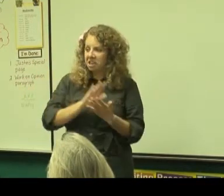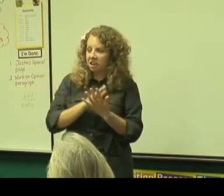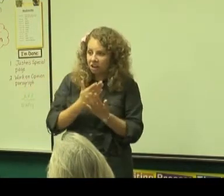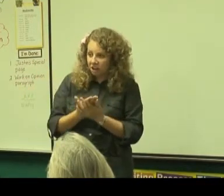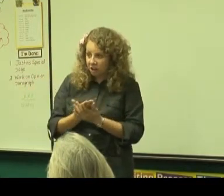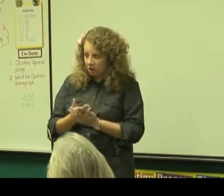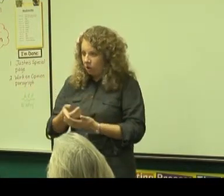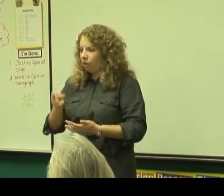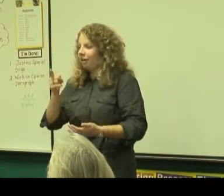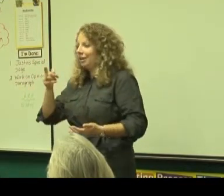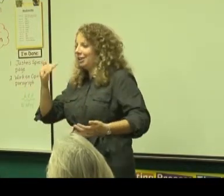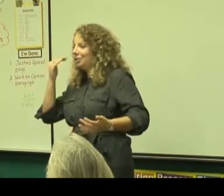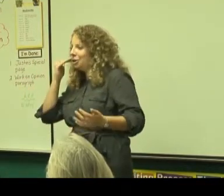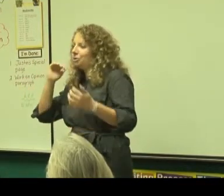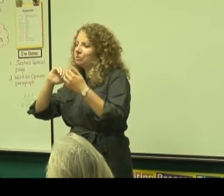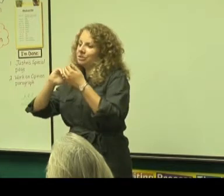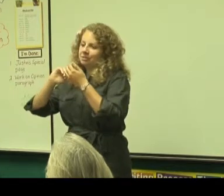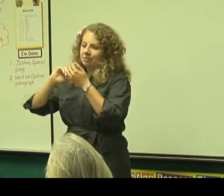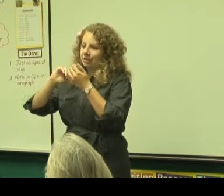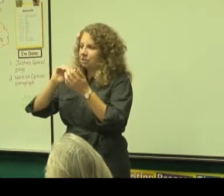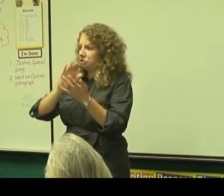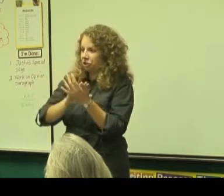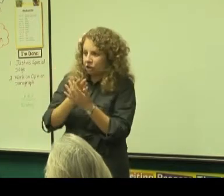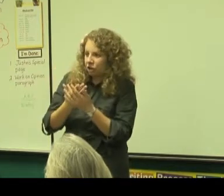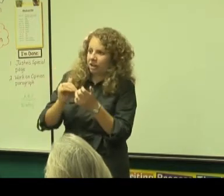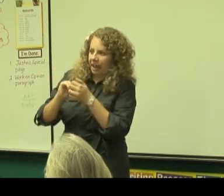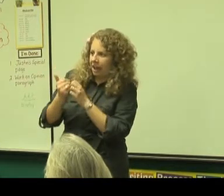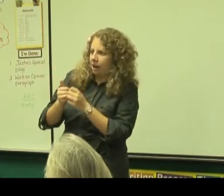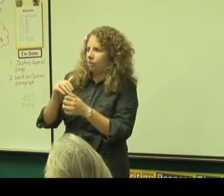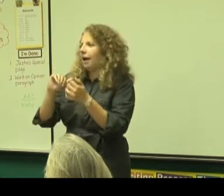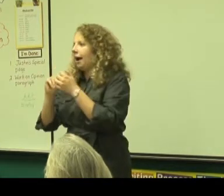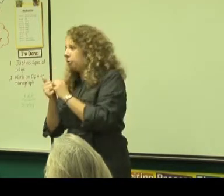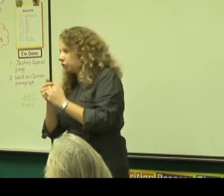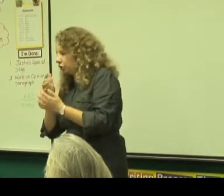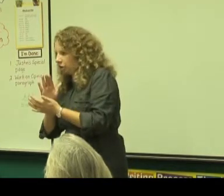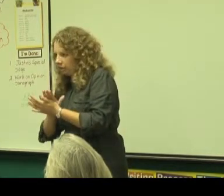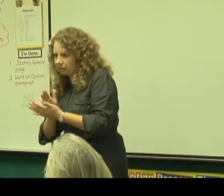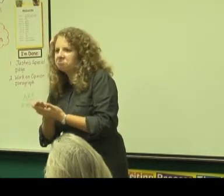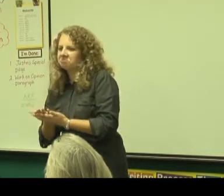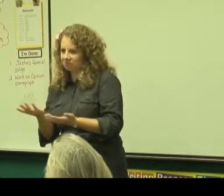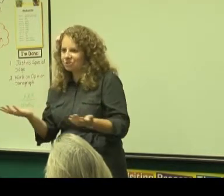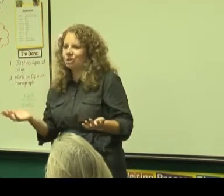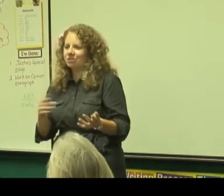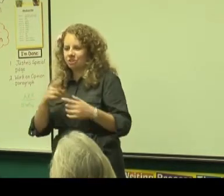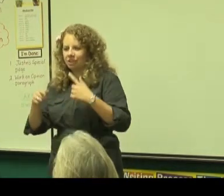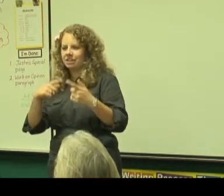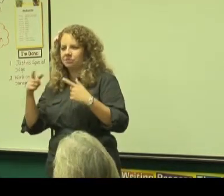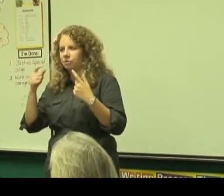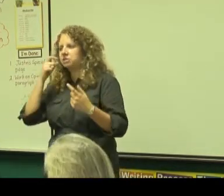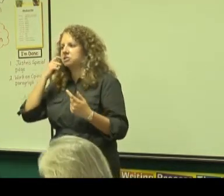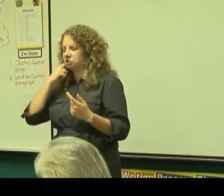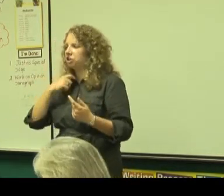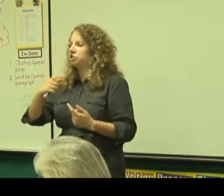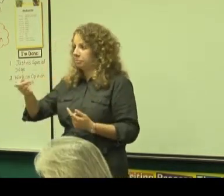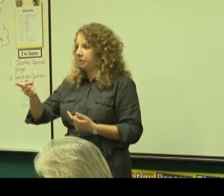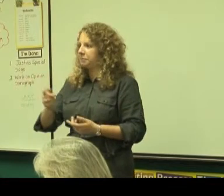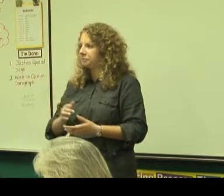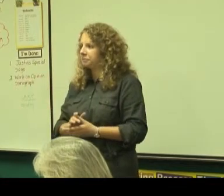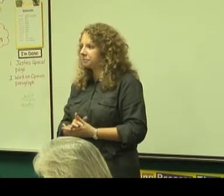can cook. Or he knows to cook how, or how to cook. So there's a lot of different ways you can structure it. What about can't